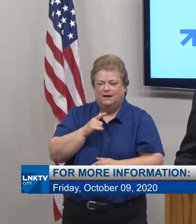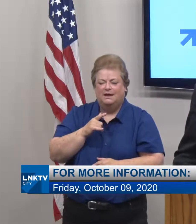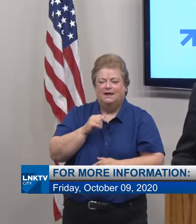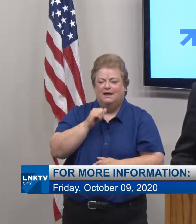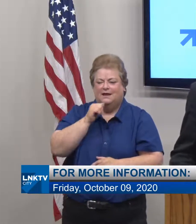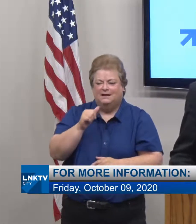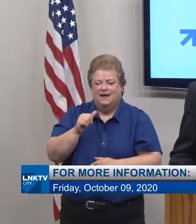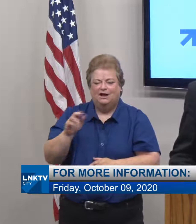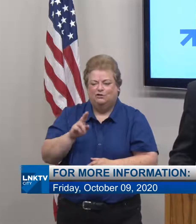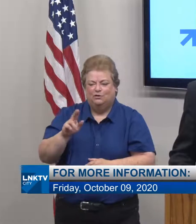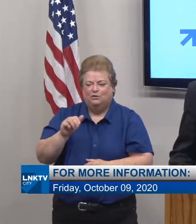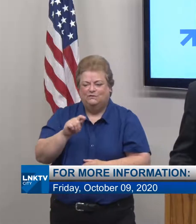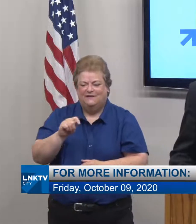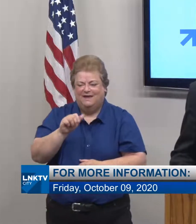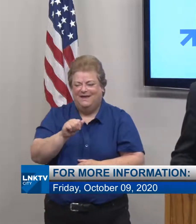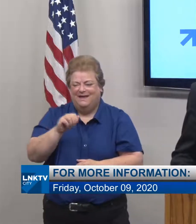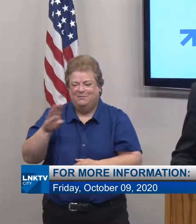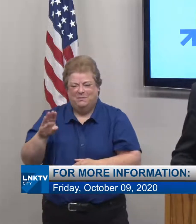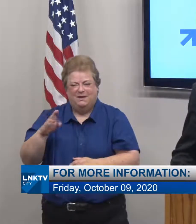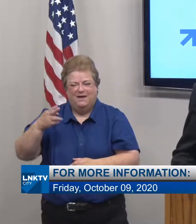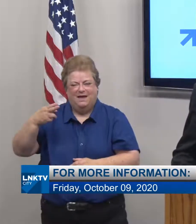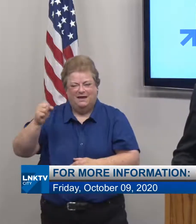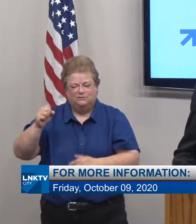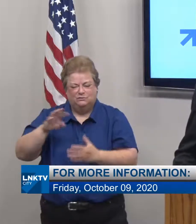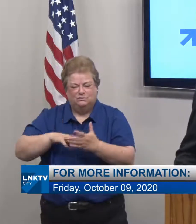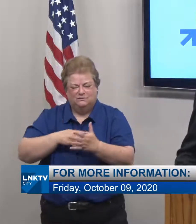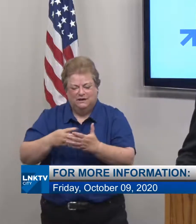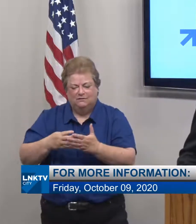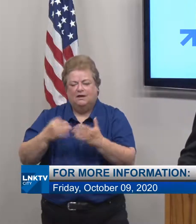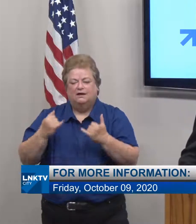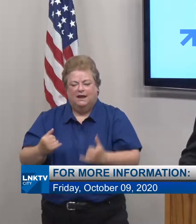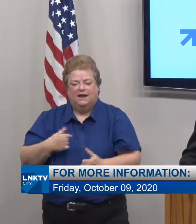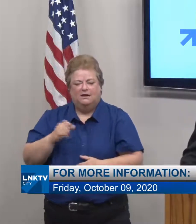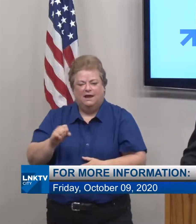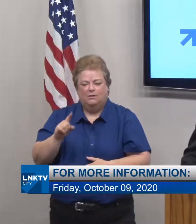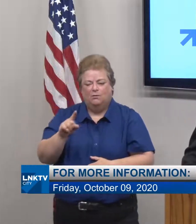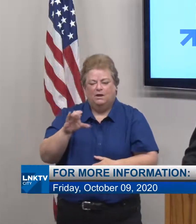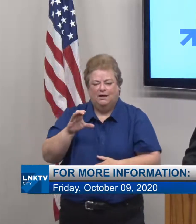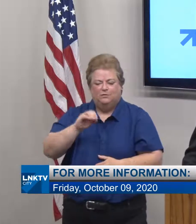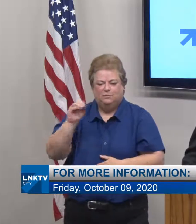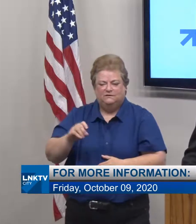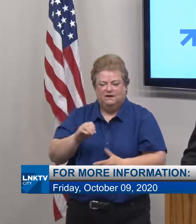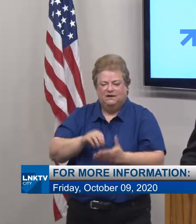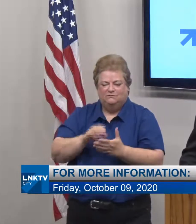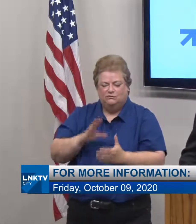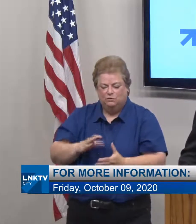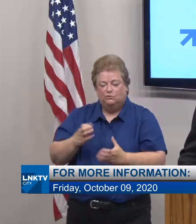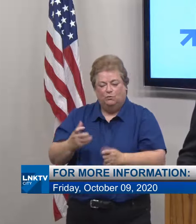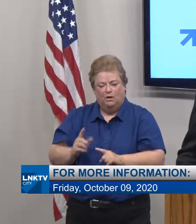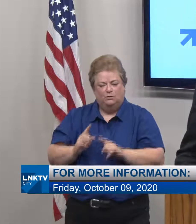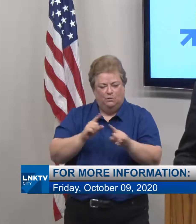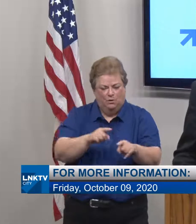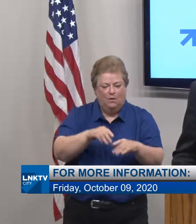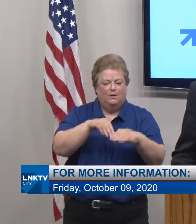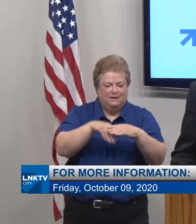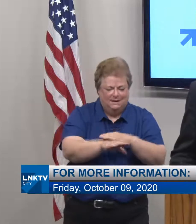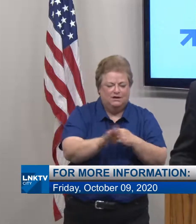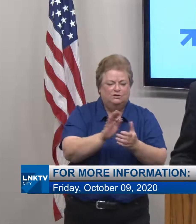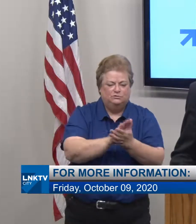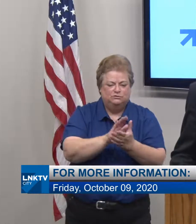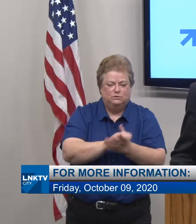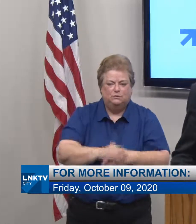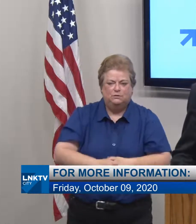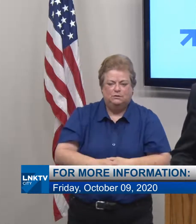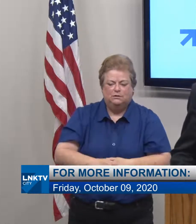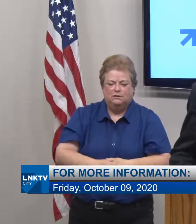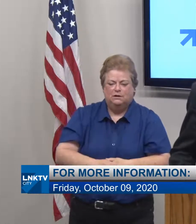school schedule to one that allows for 100% of our students to attend high school if they so desired. We also